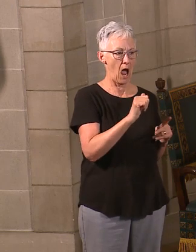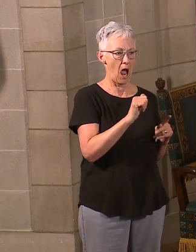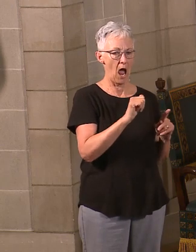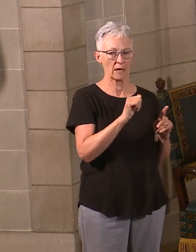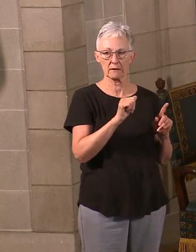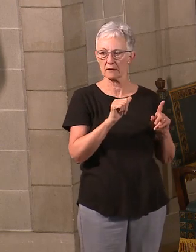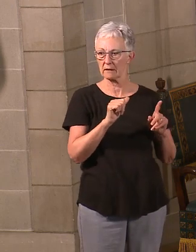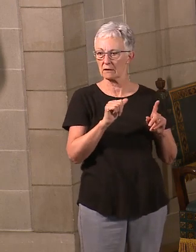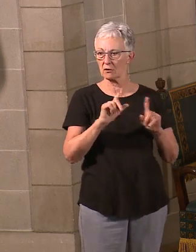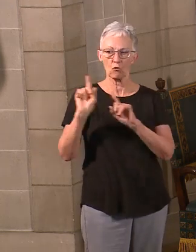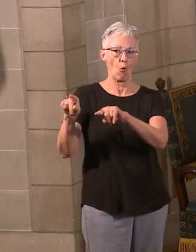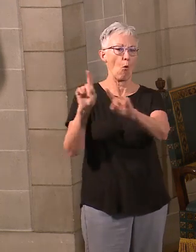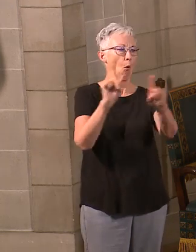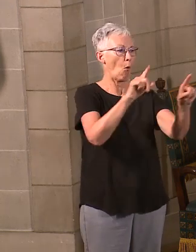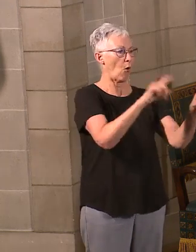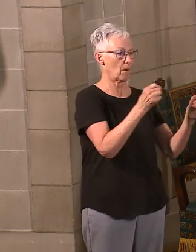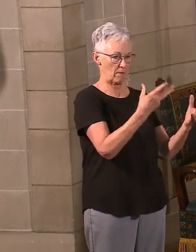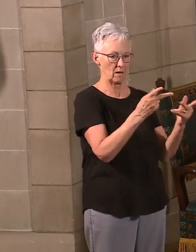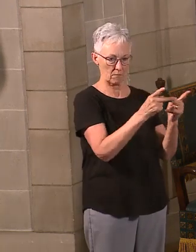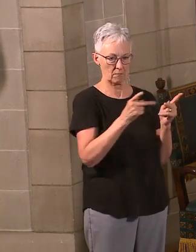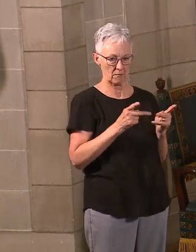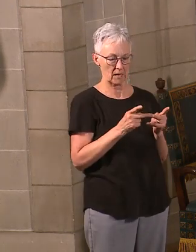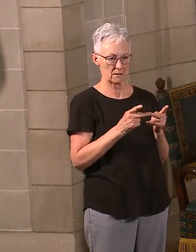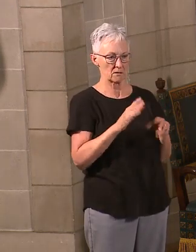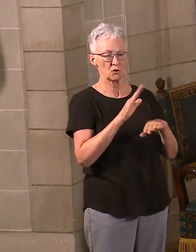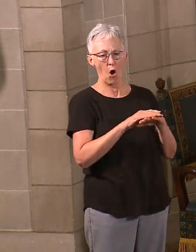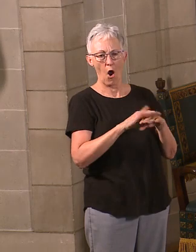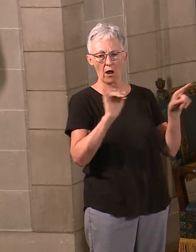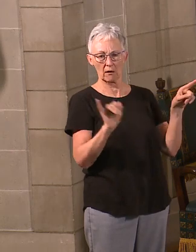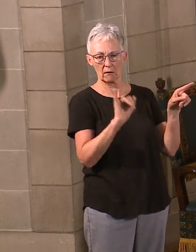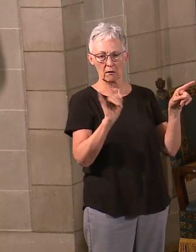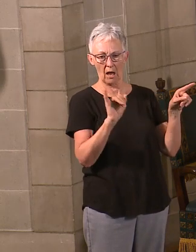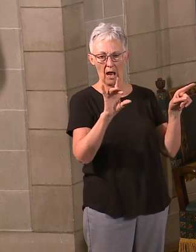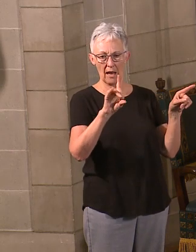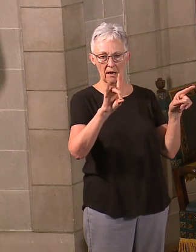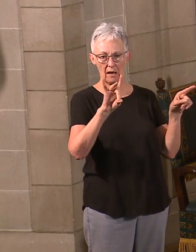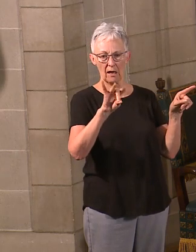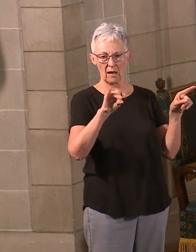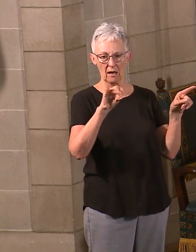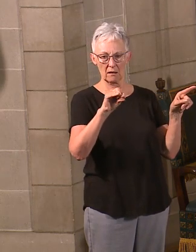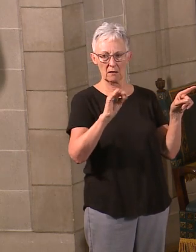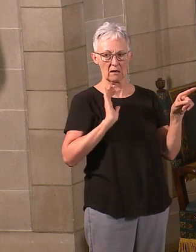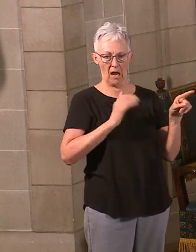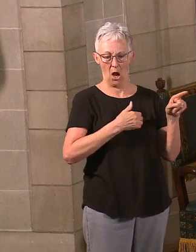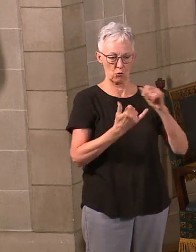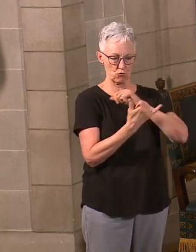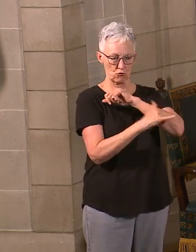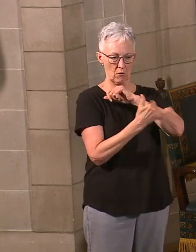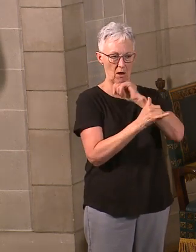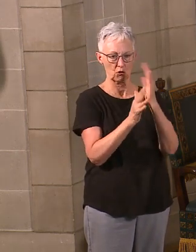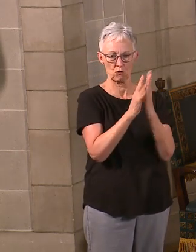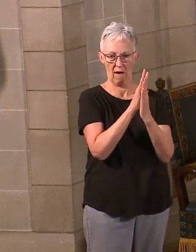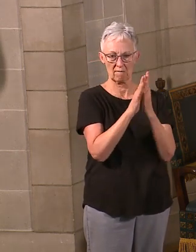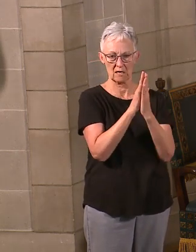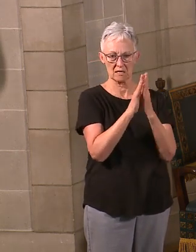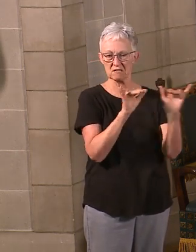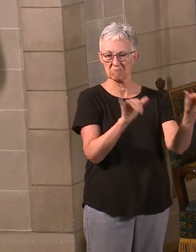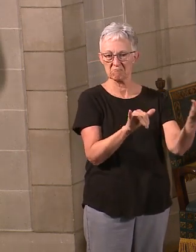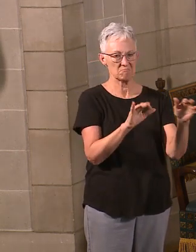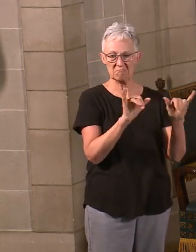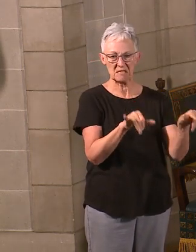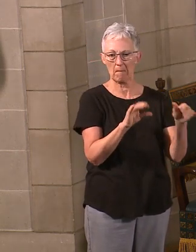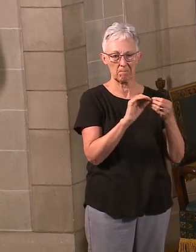truck traffic is actually pretty much where it usually is, maybe down a little bit, but not much. But so when you see big drops in the traffic in places